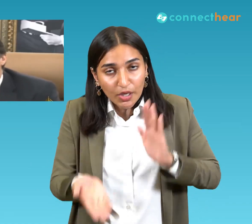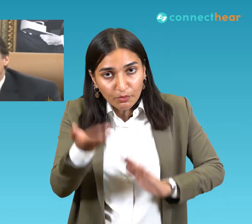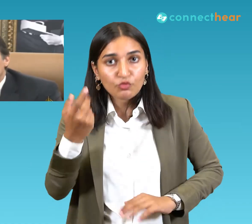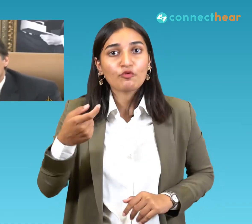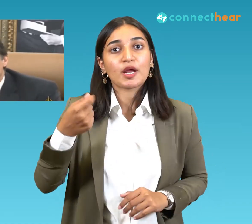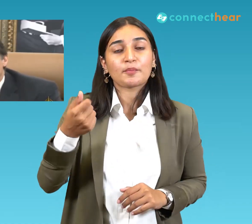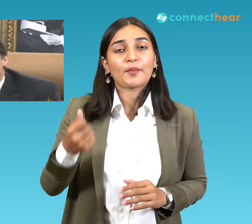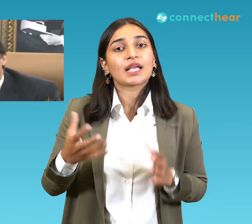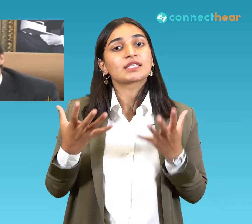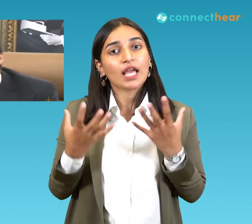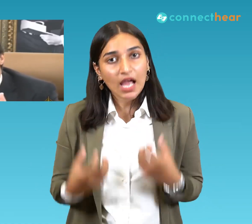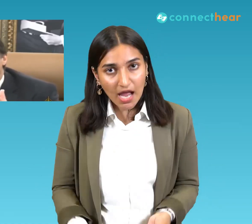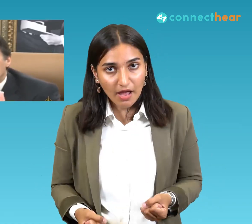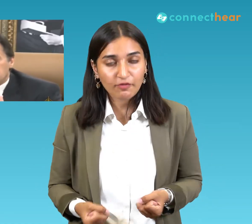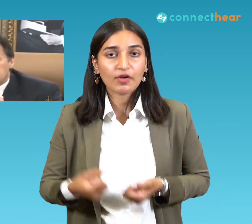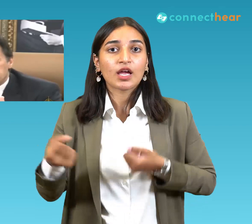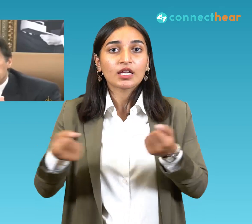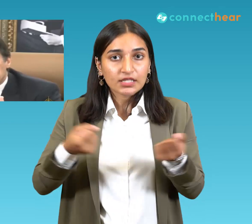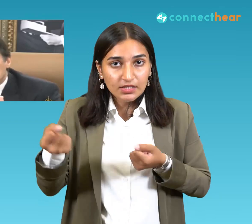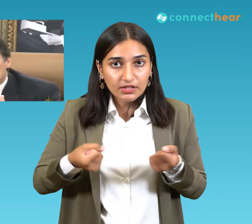growth in the sales of